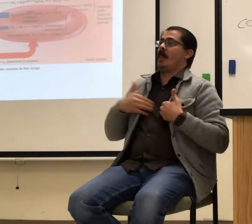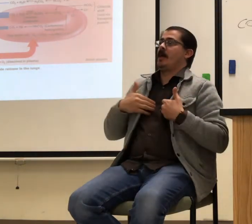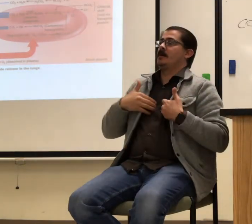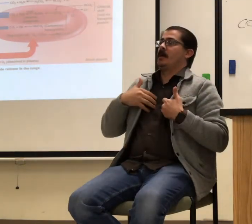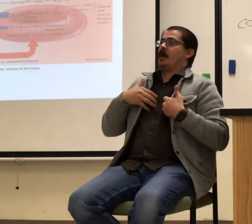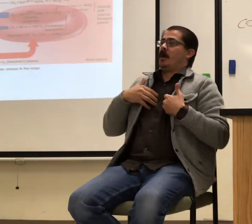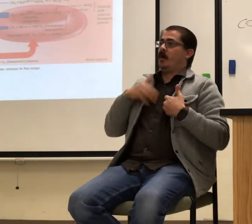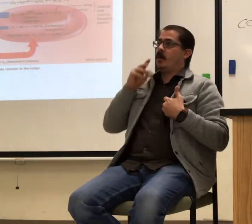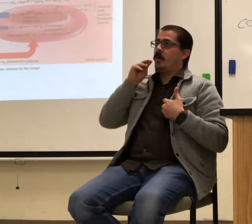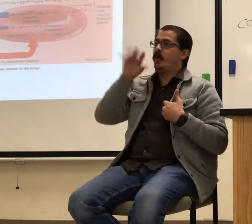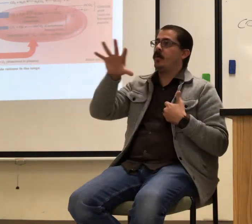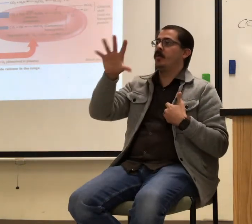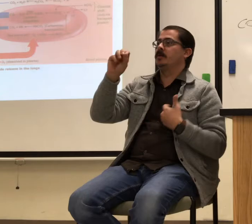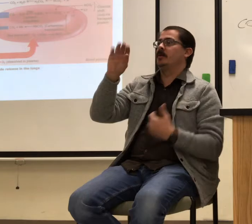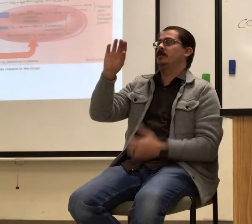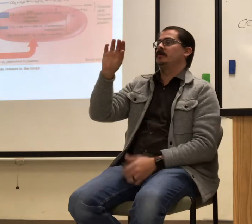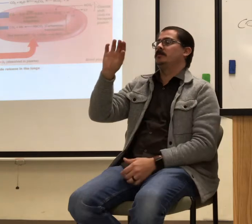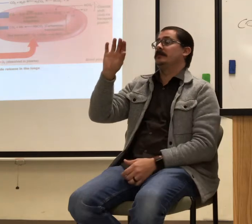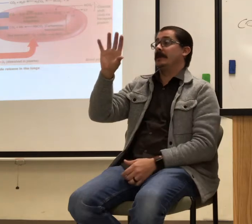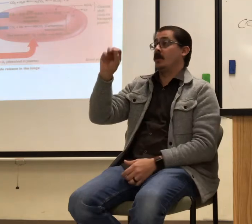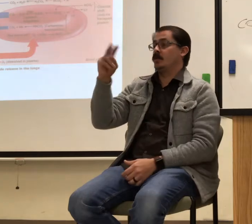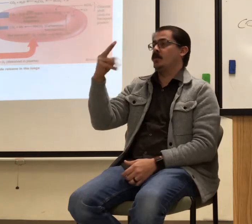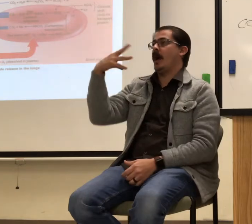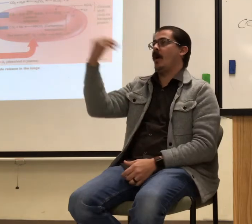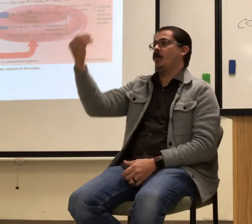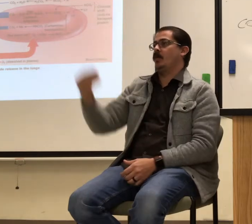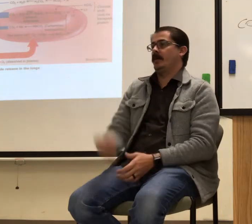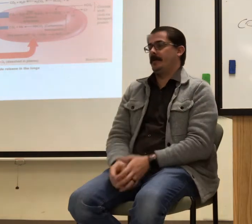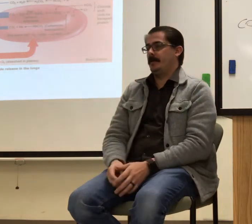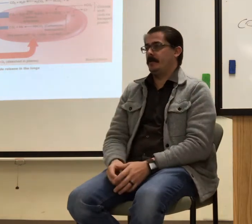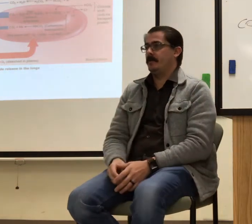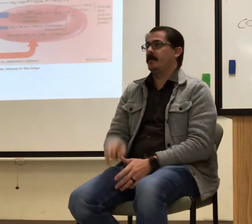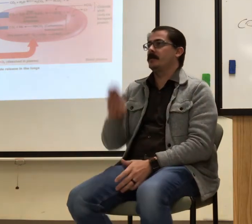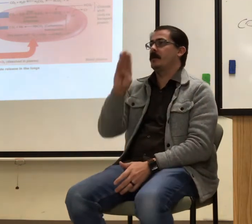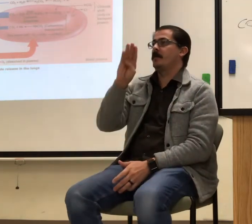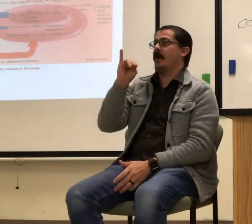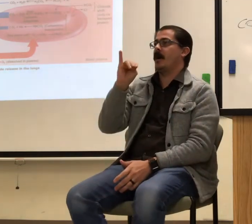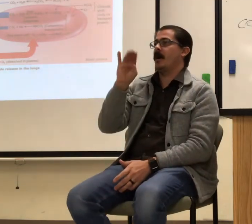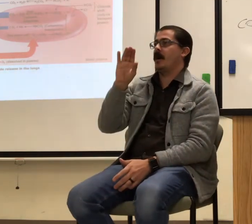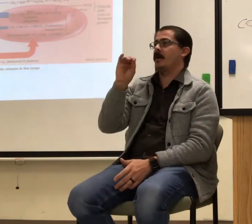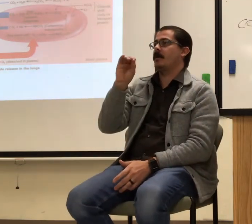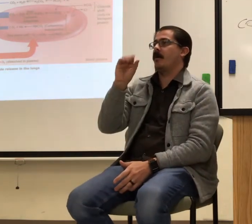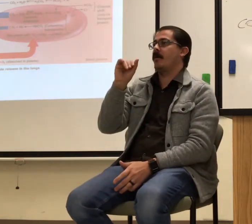transport that CO2 in this form here. This is bicarbonate.